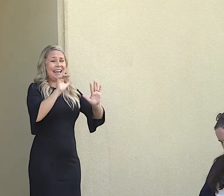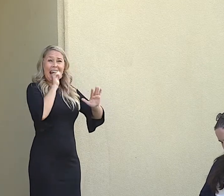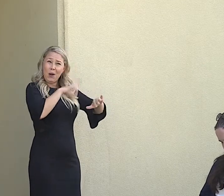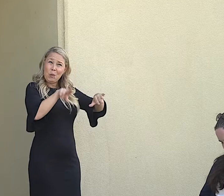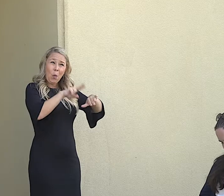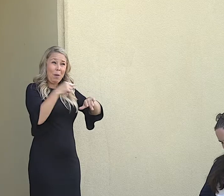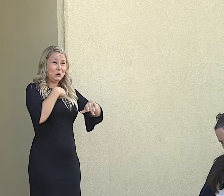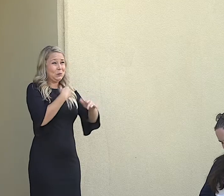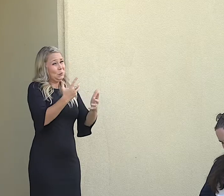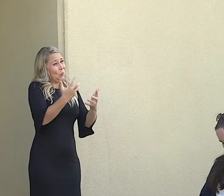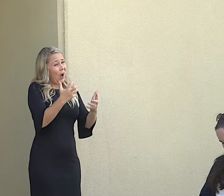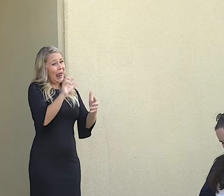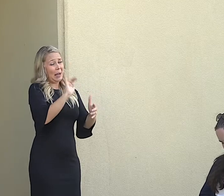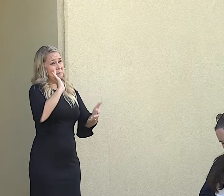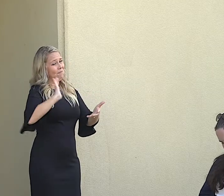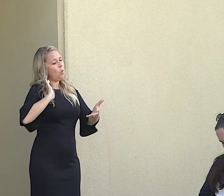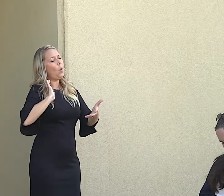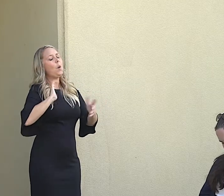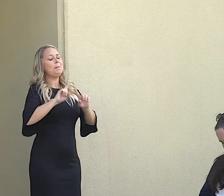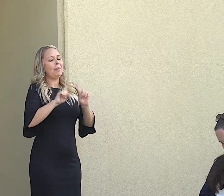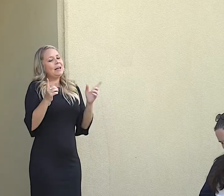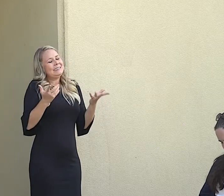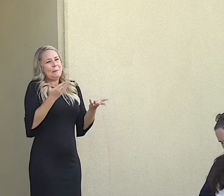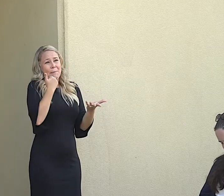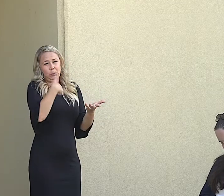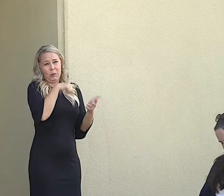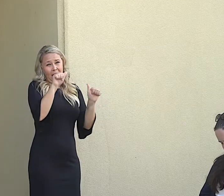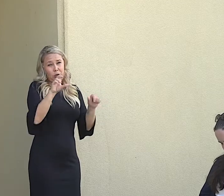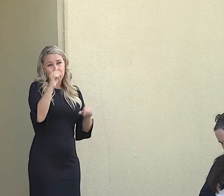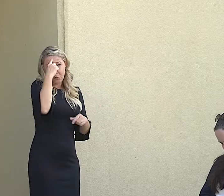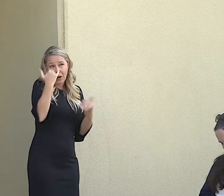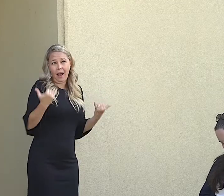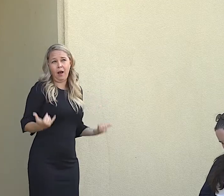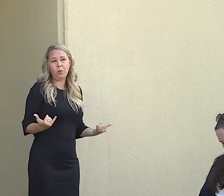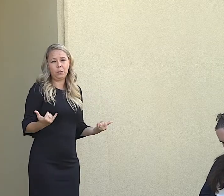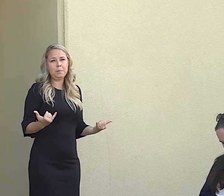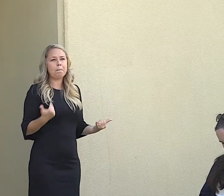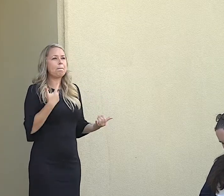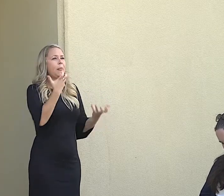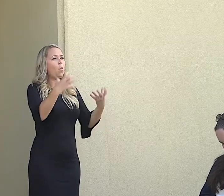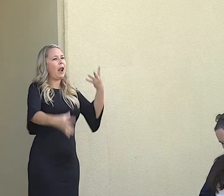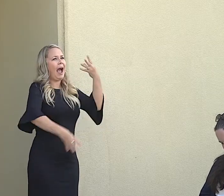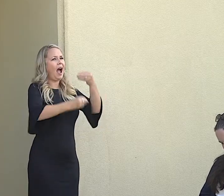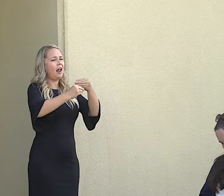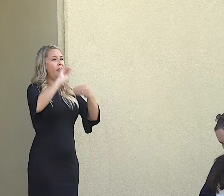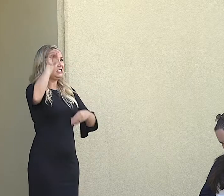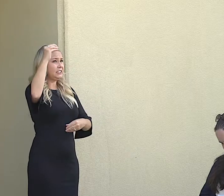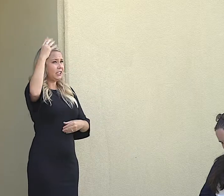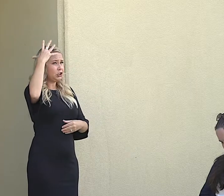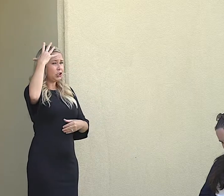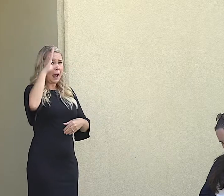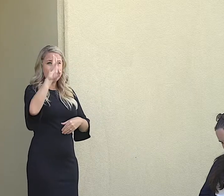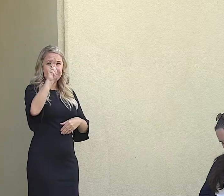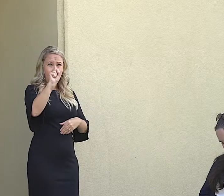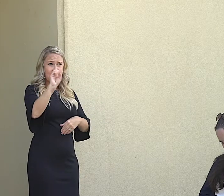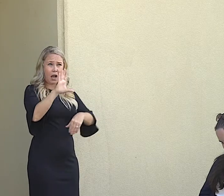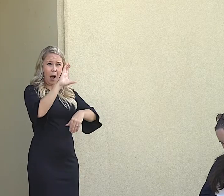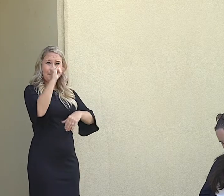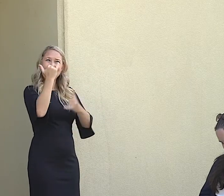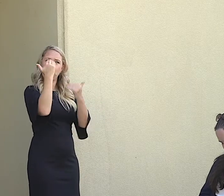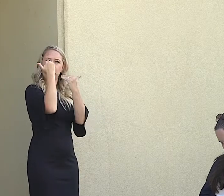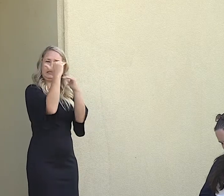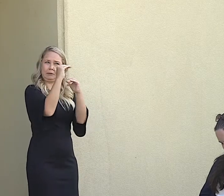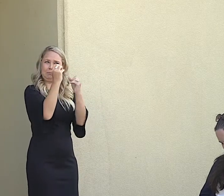as possible and as usual as possible, but it is the best we can do for now. I want to add the Sunshine Bus Company is now restricting the number